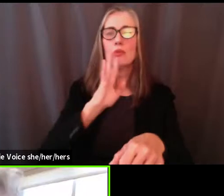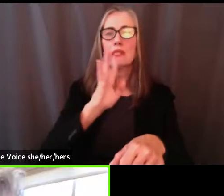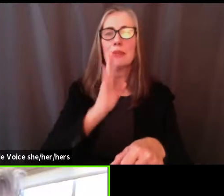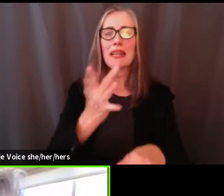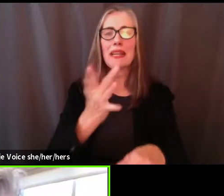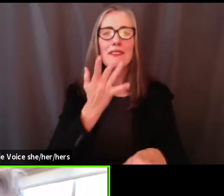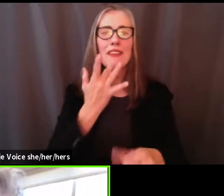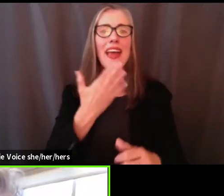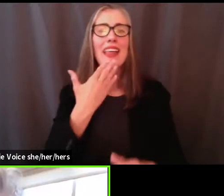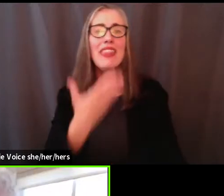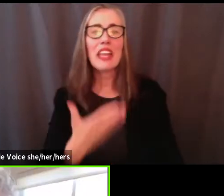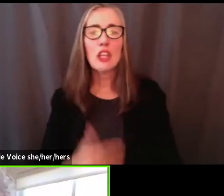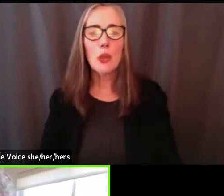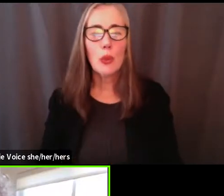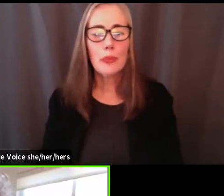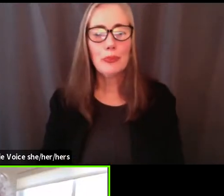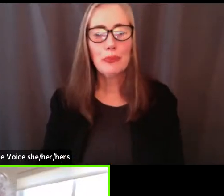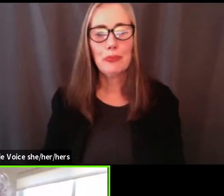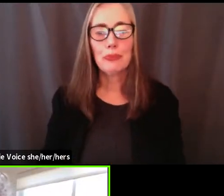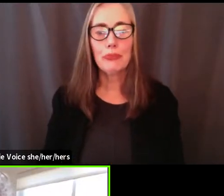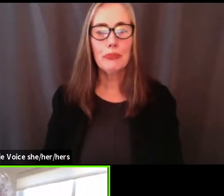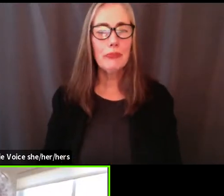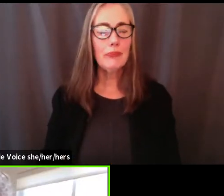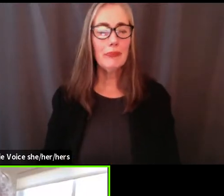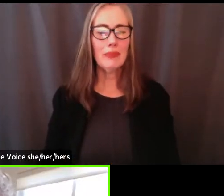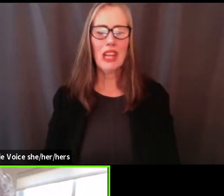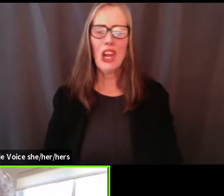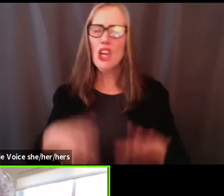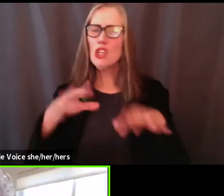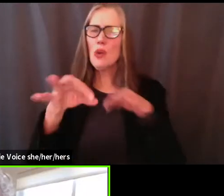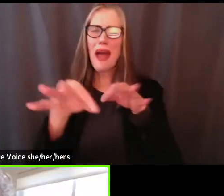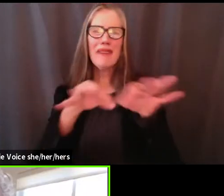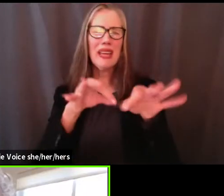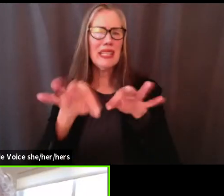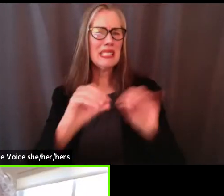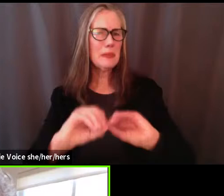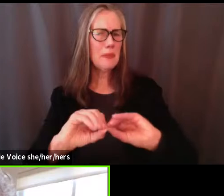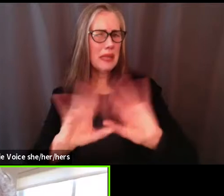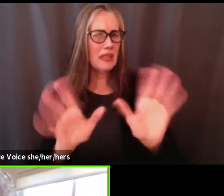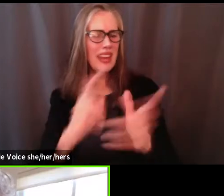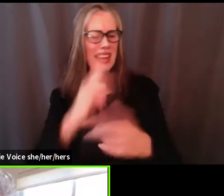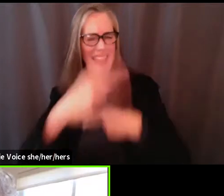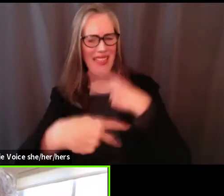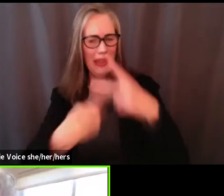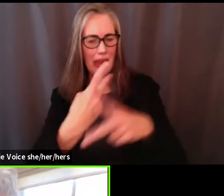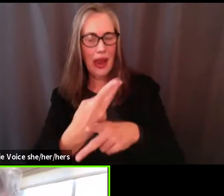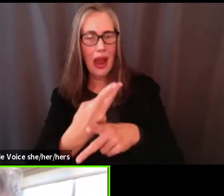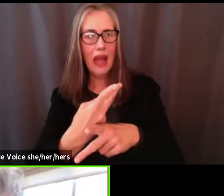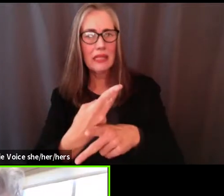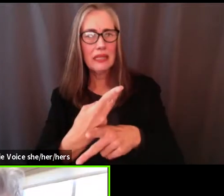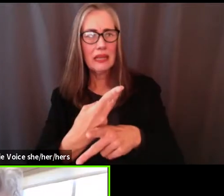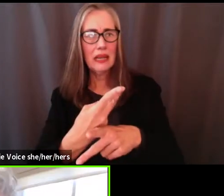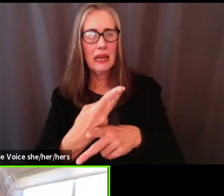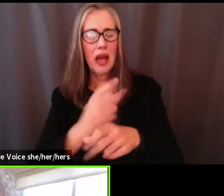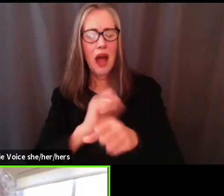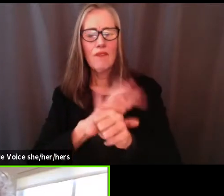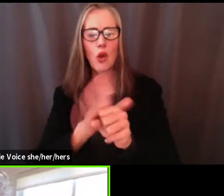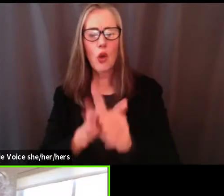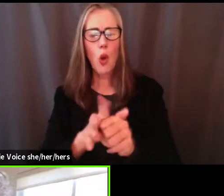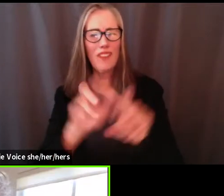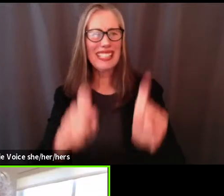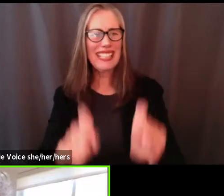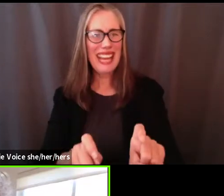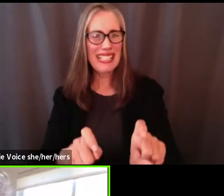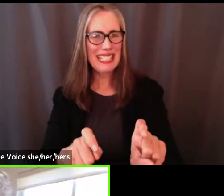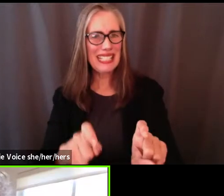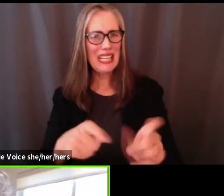Yes, thank you. You have not specified the type of COVID test that is supposed to be taken. Many of